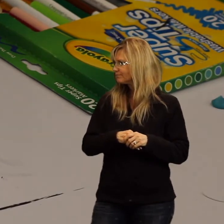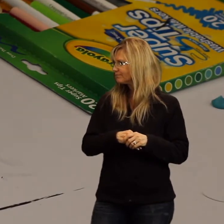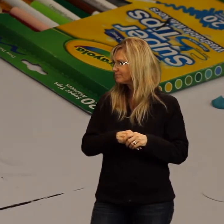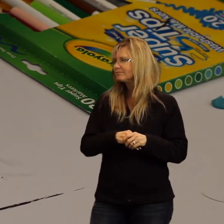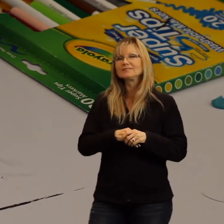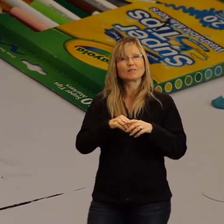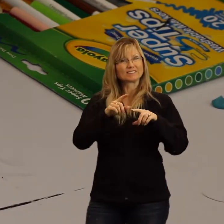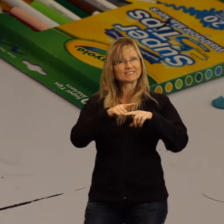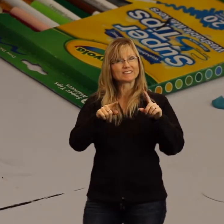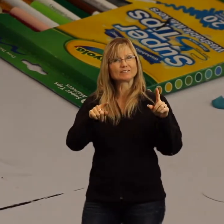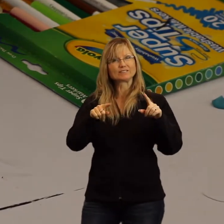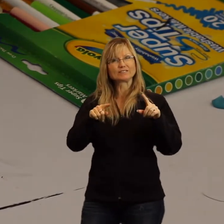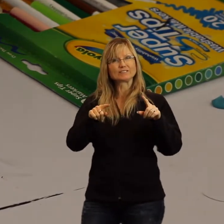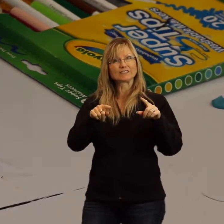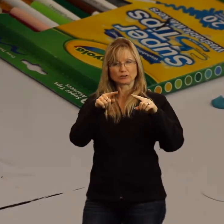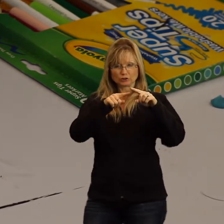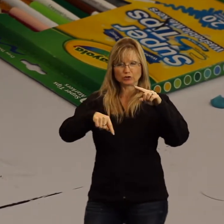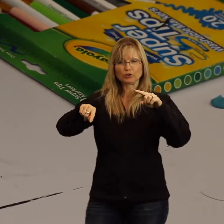circle shape.